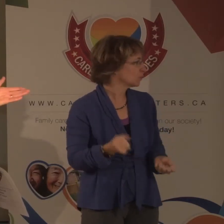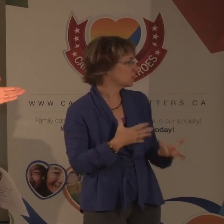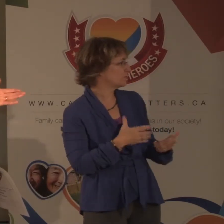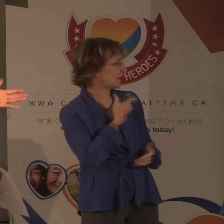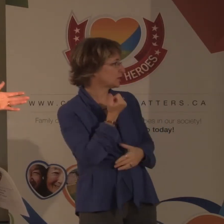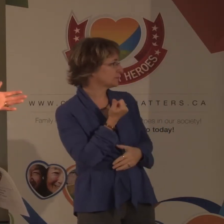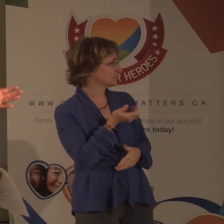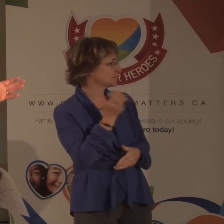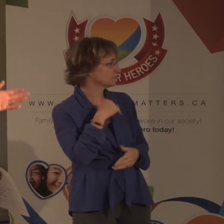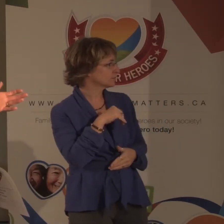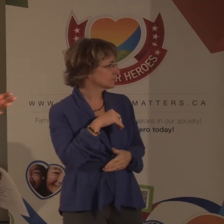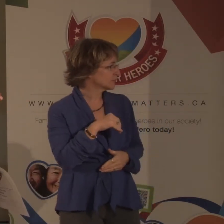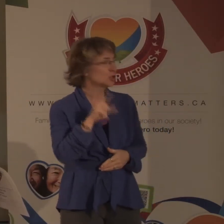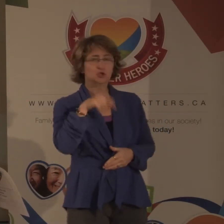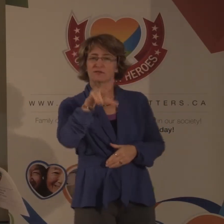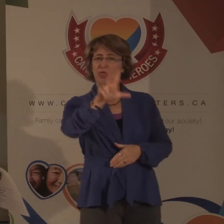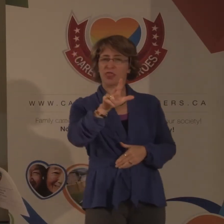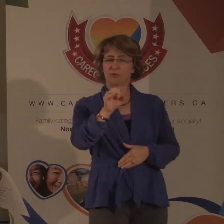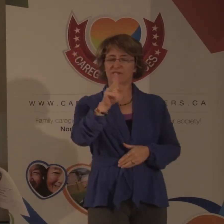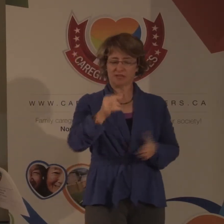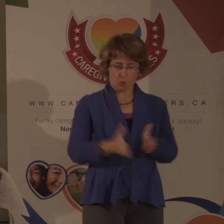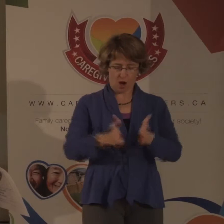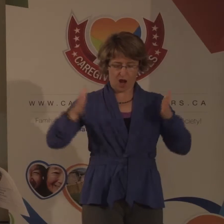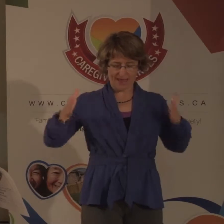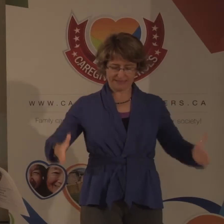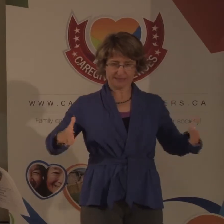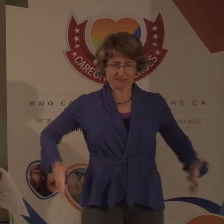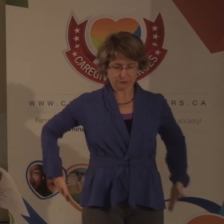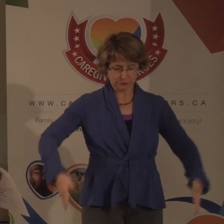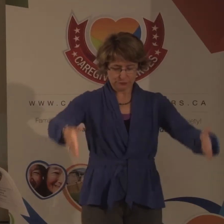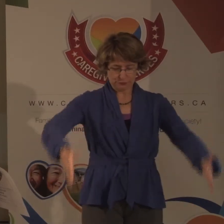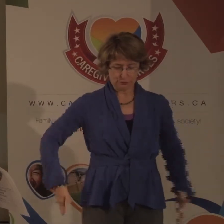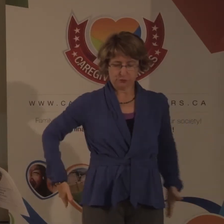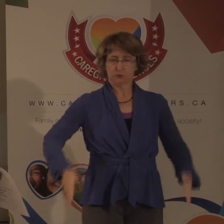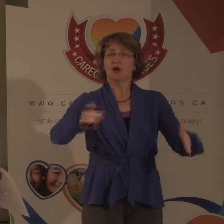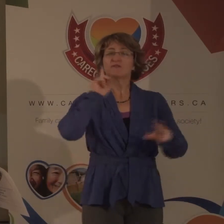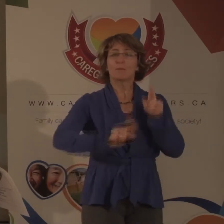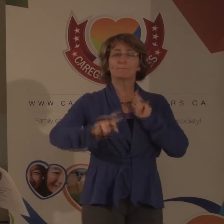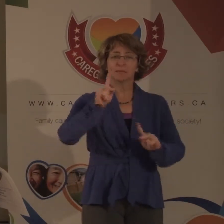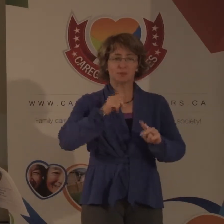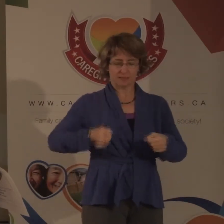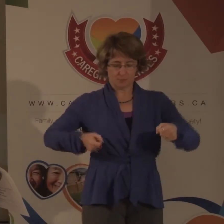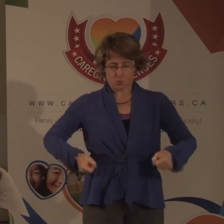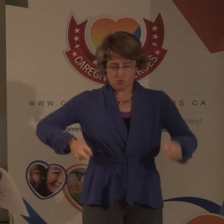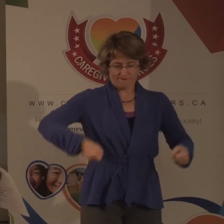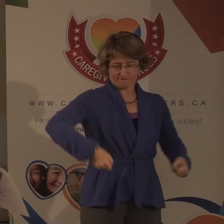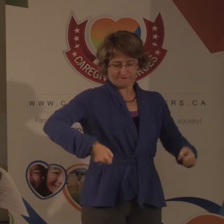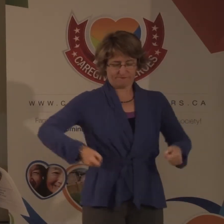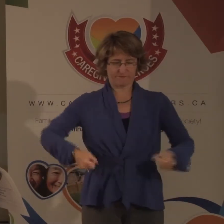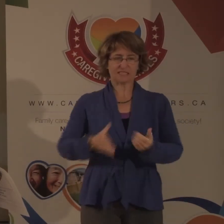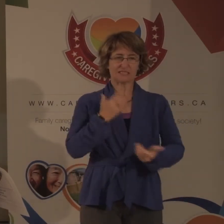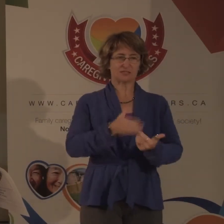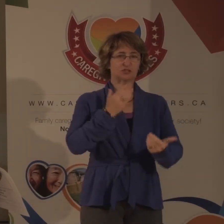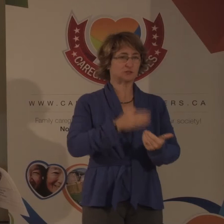Clean a pathway that's 3 feet wide, making an opportunity for people to move their walkers or in a